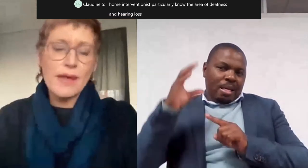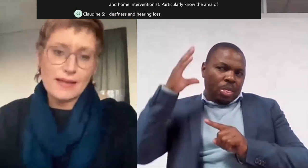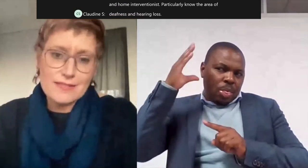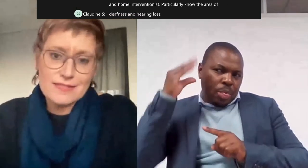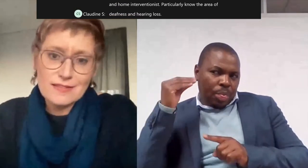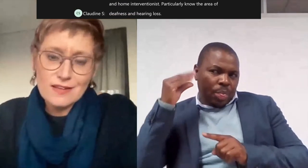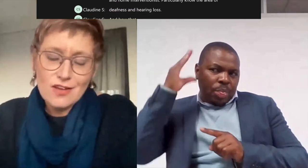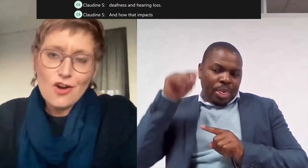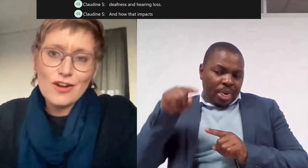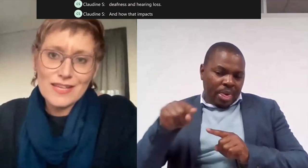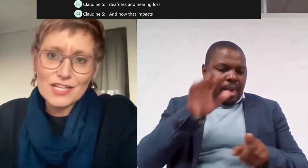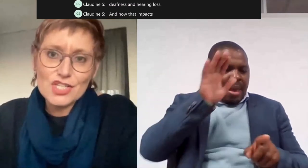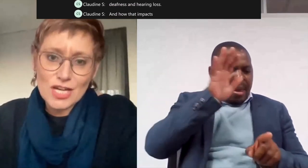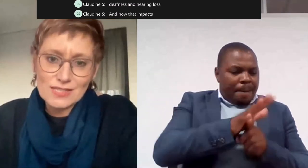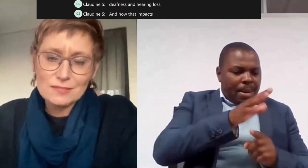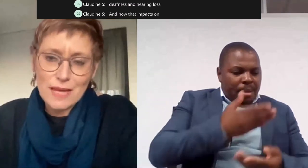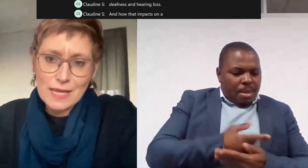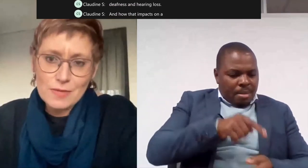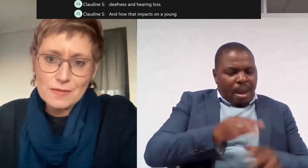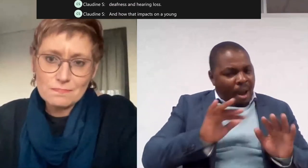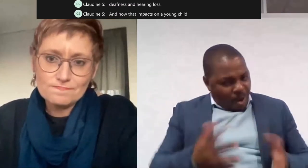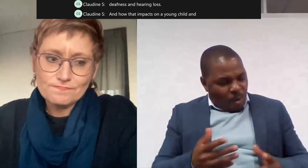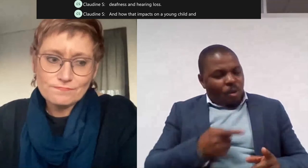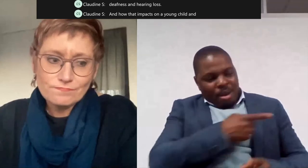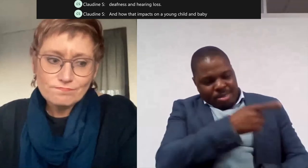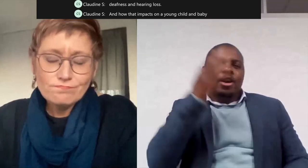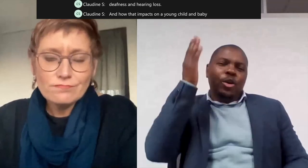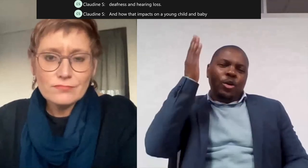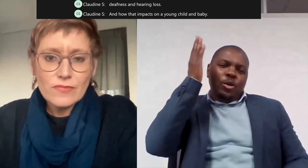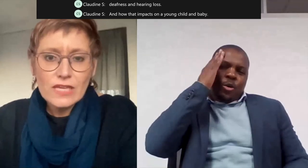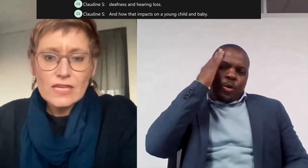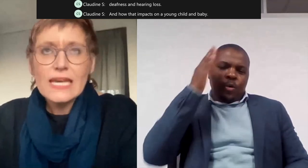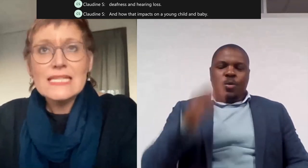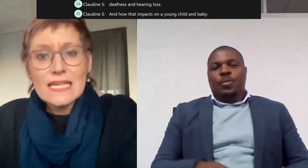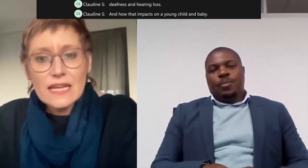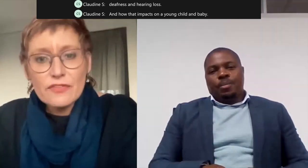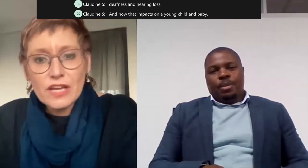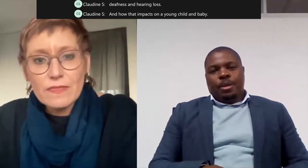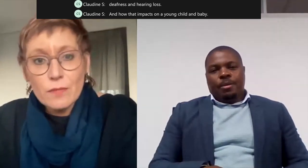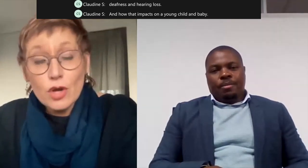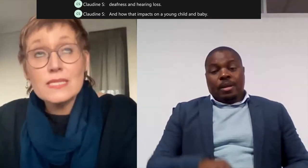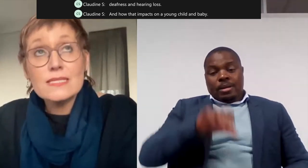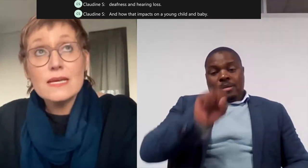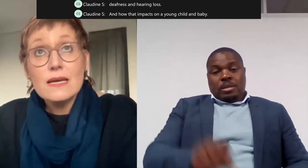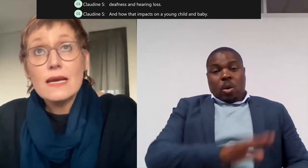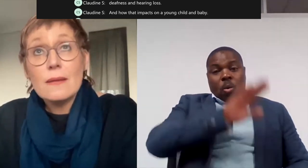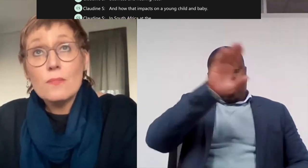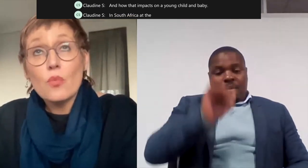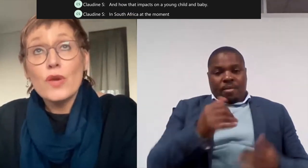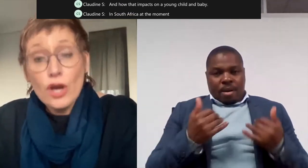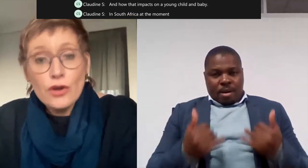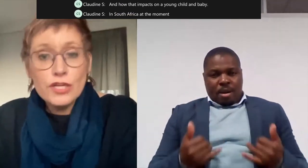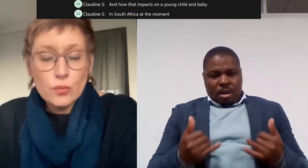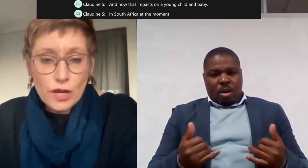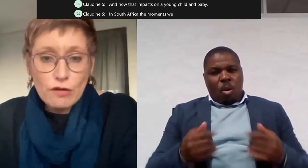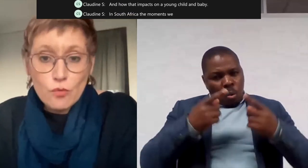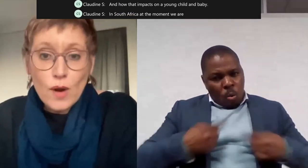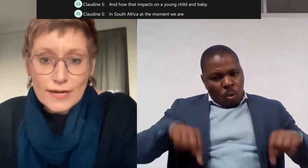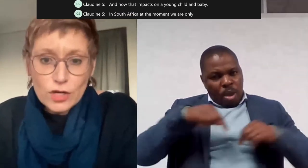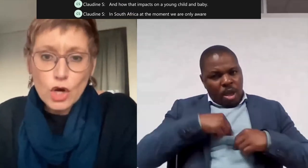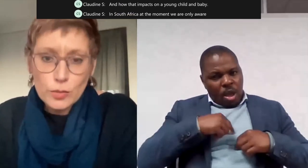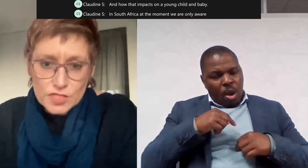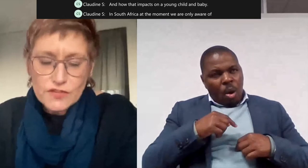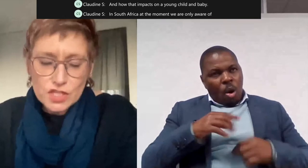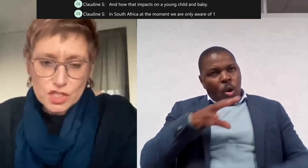that impacts on a young child and baby. In South Africa at the moment, we are only aware